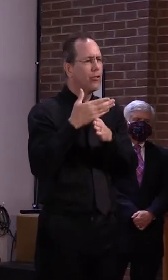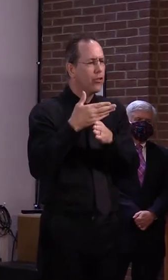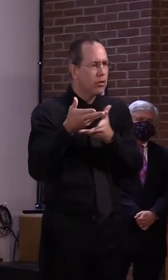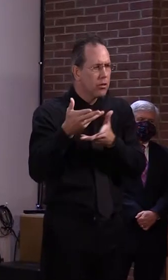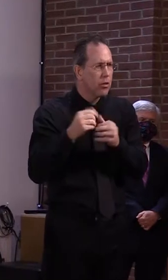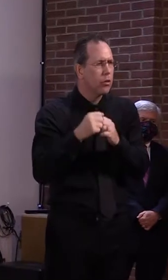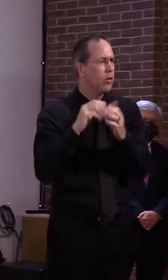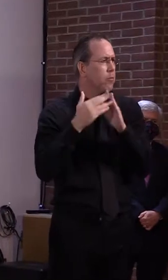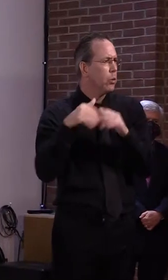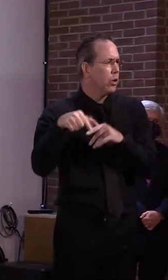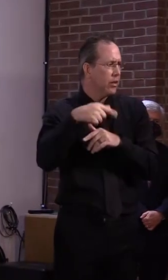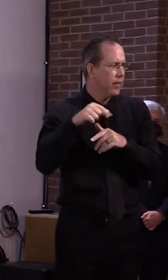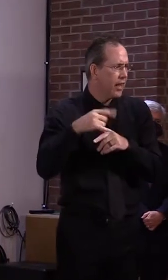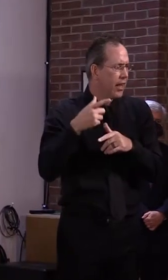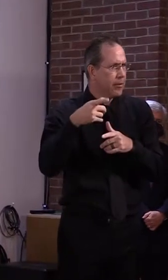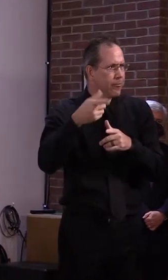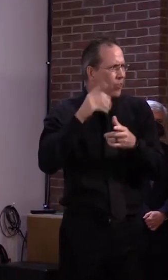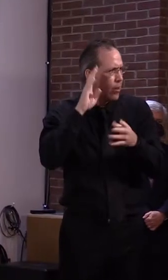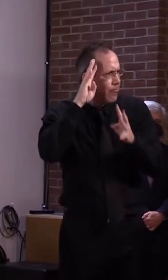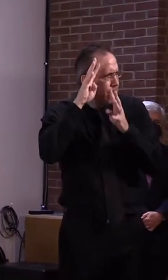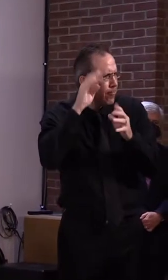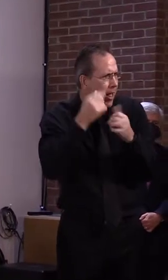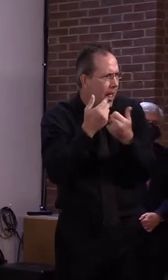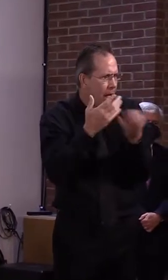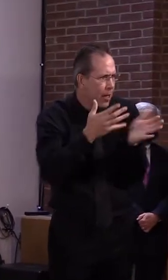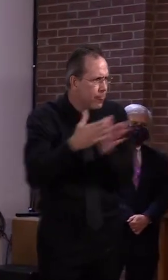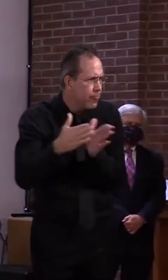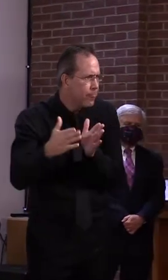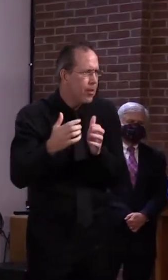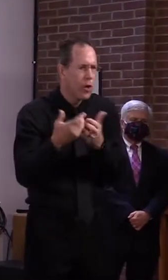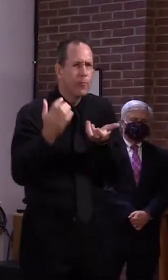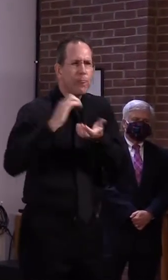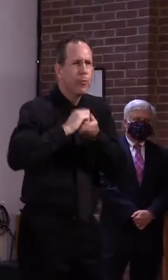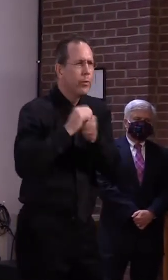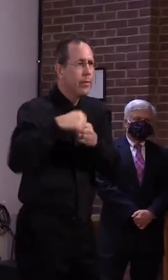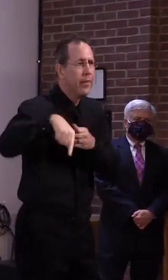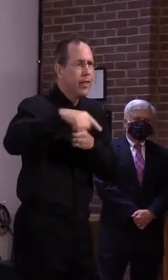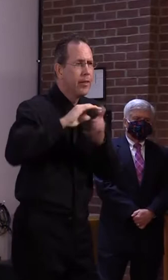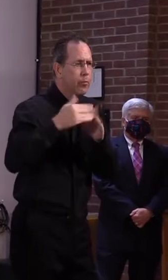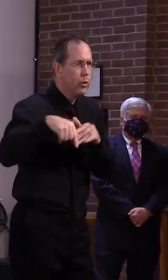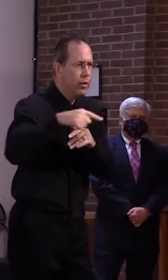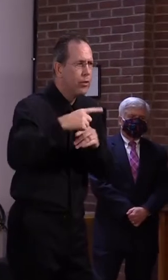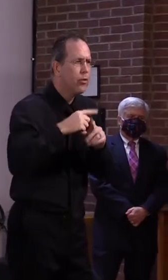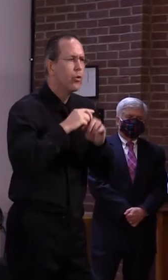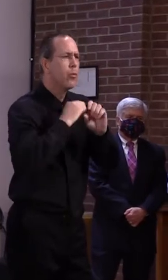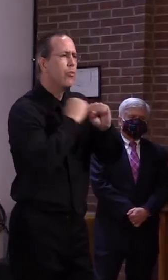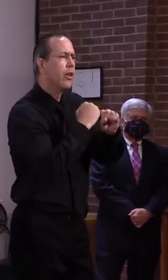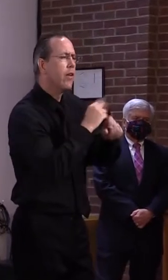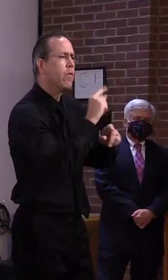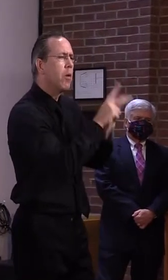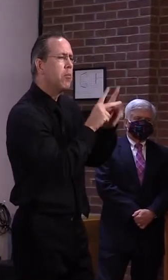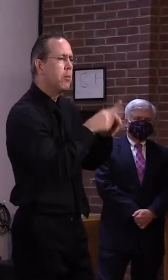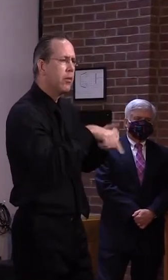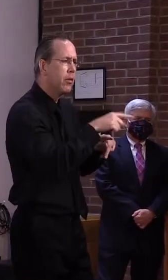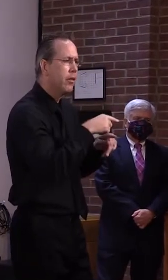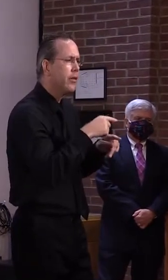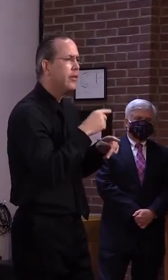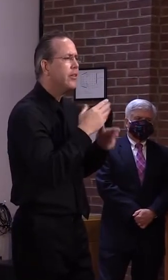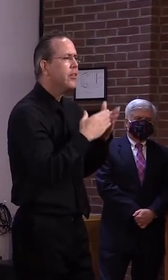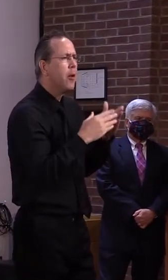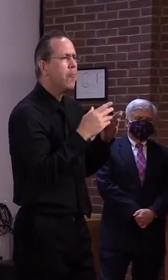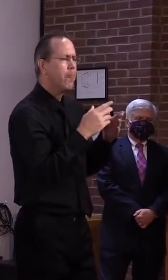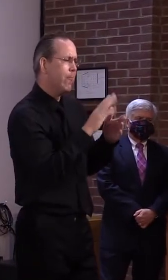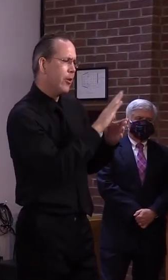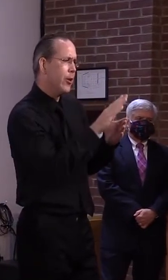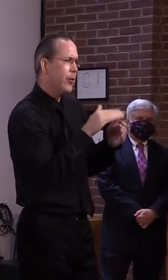work together in terms of trying to protect Vermonters, but at the same time, just change the way we do things.